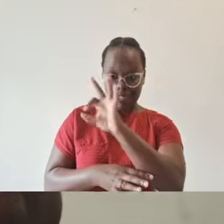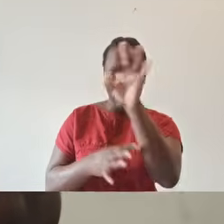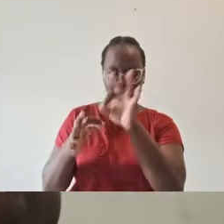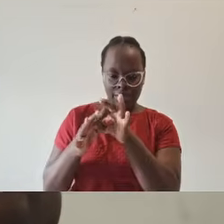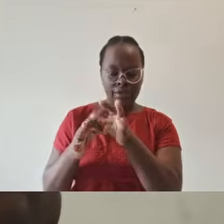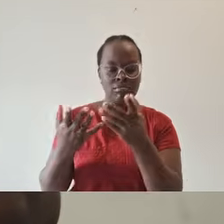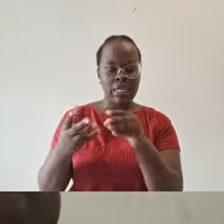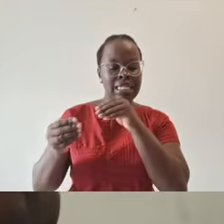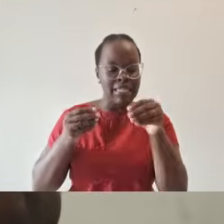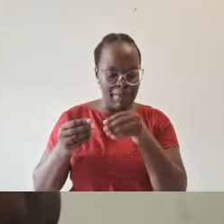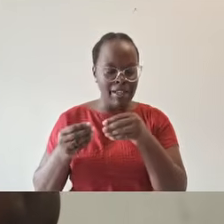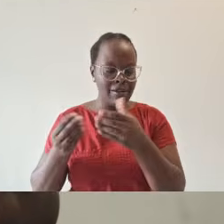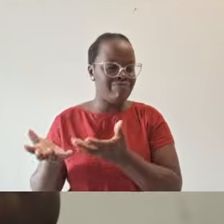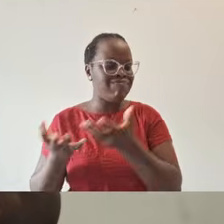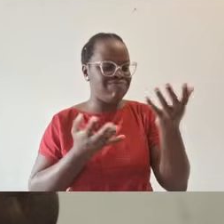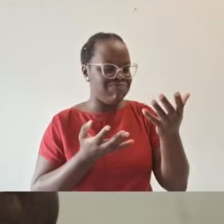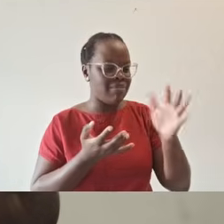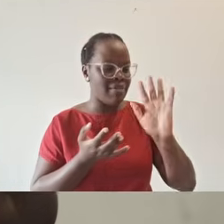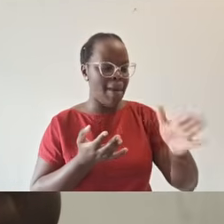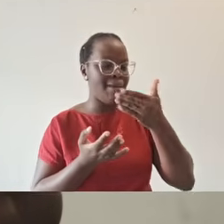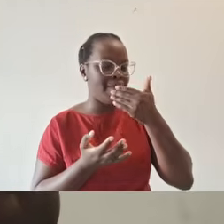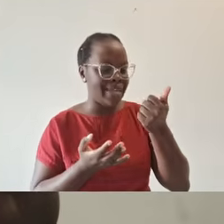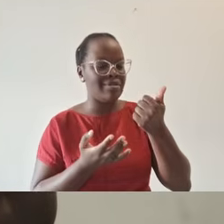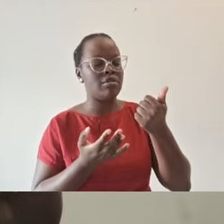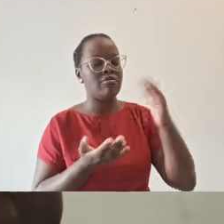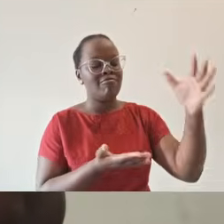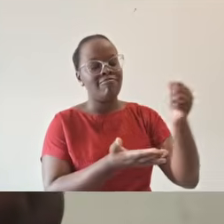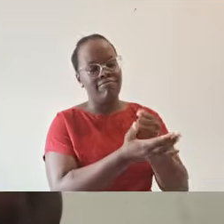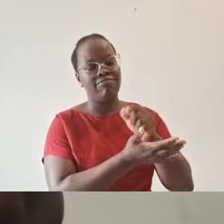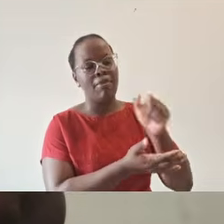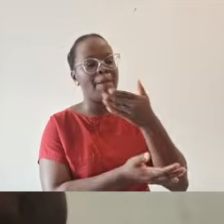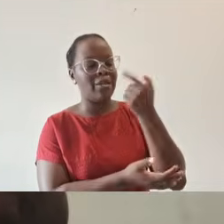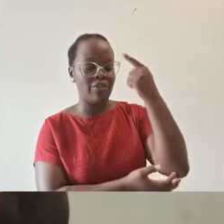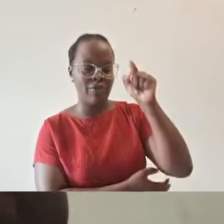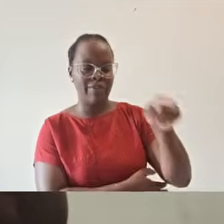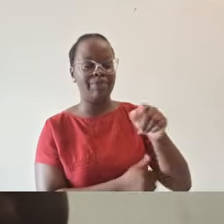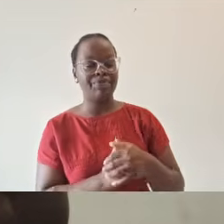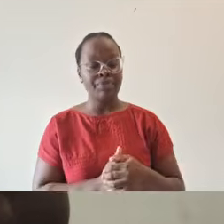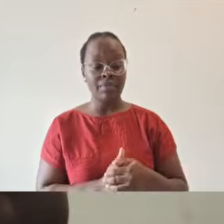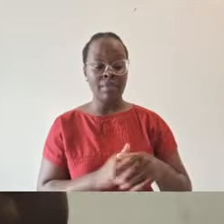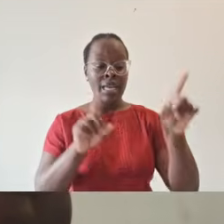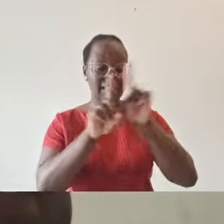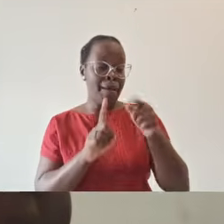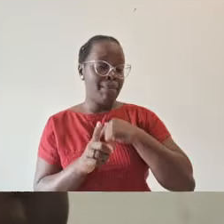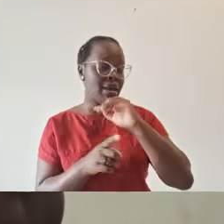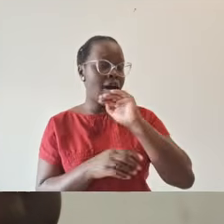the best in whatever placement or whichever school they are in. I would also like to urge the government and also